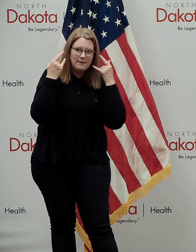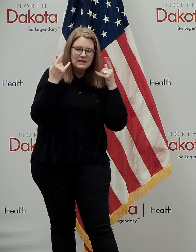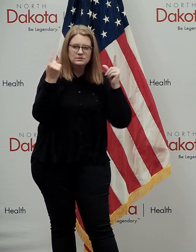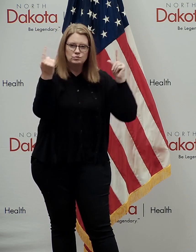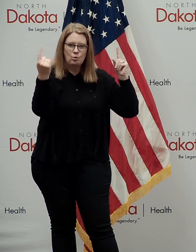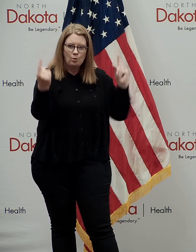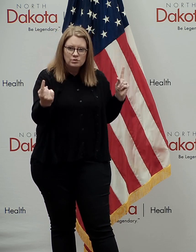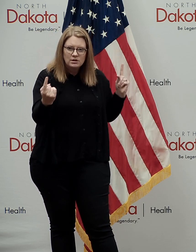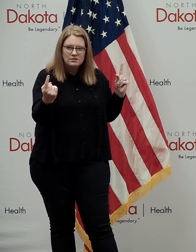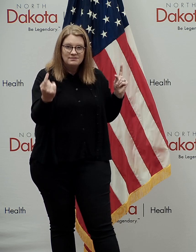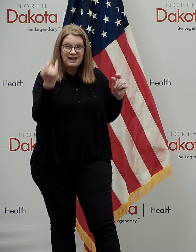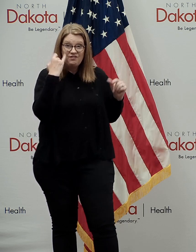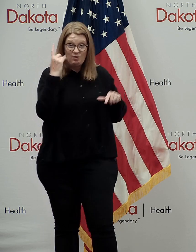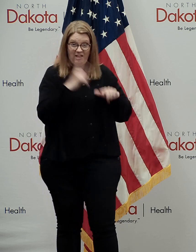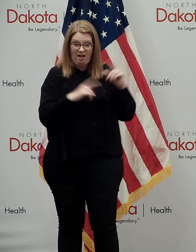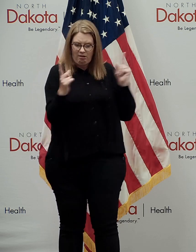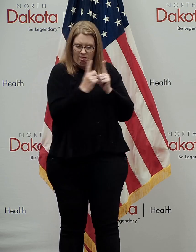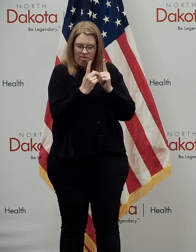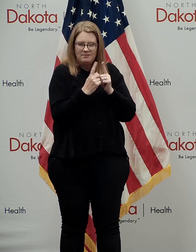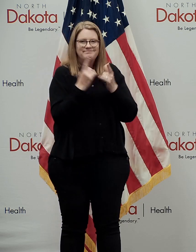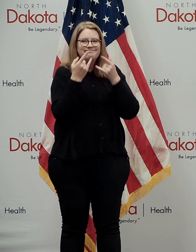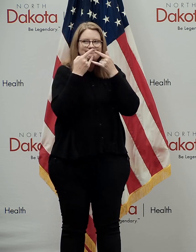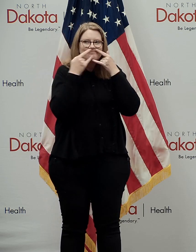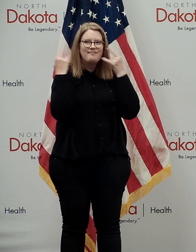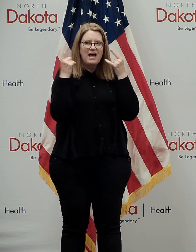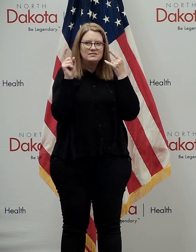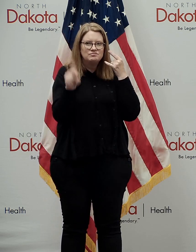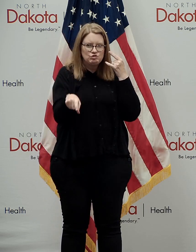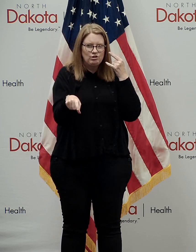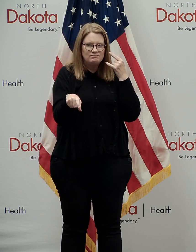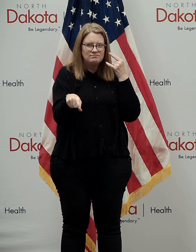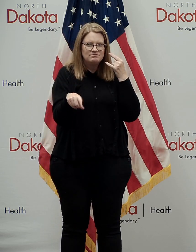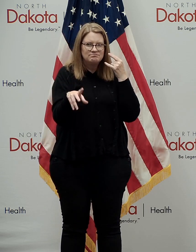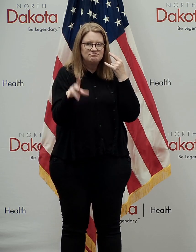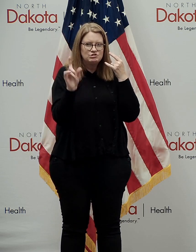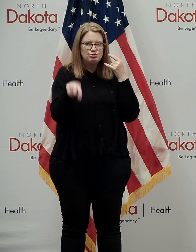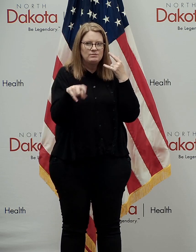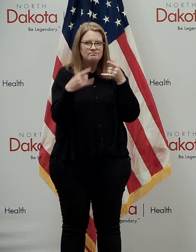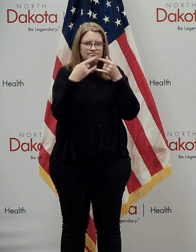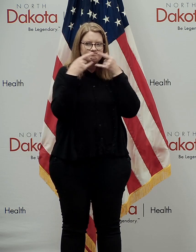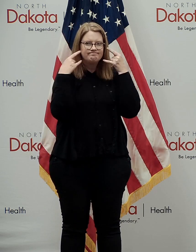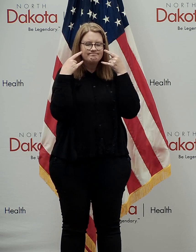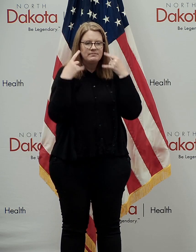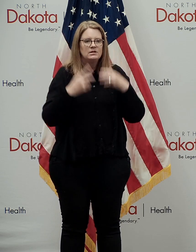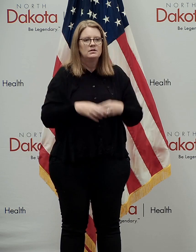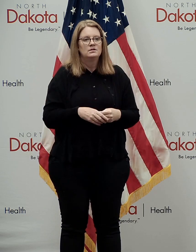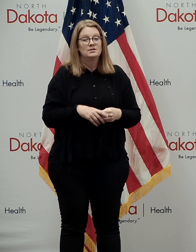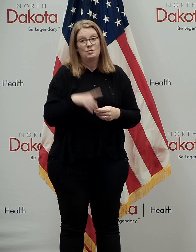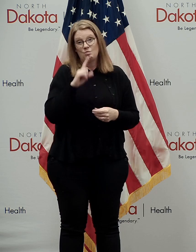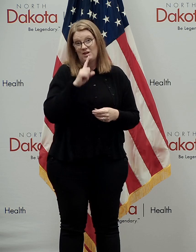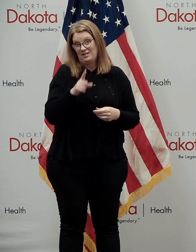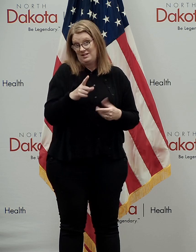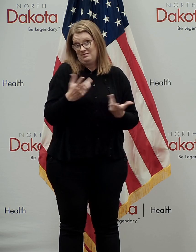distancing. If you can't social distance, masks should really be worn all the time. If we do those things, we would likely have